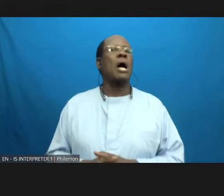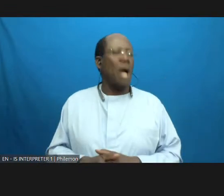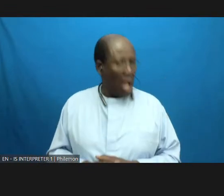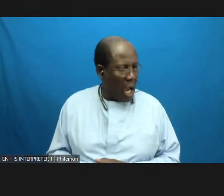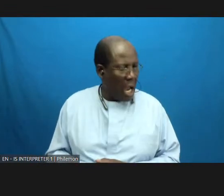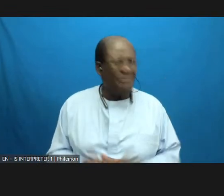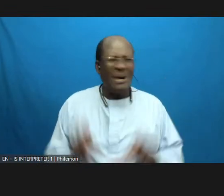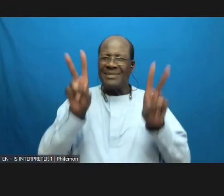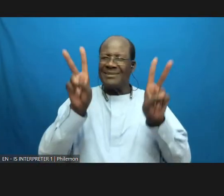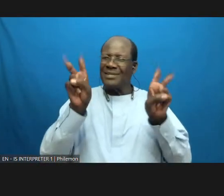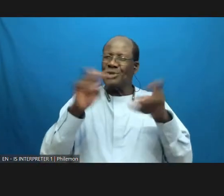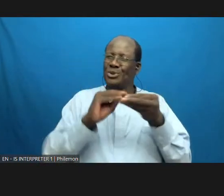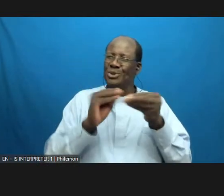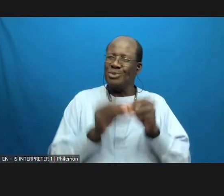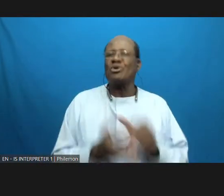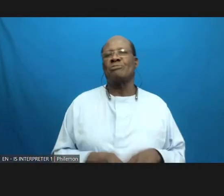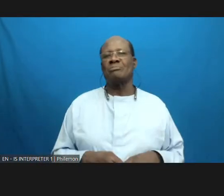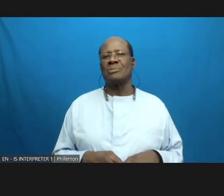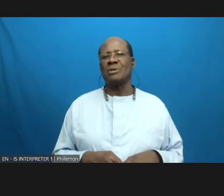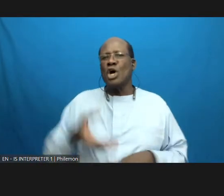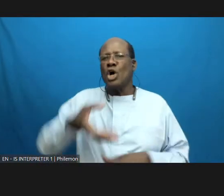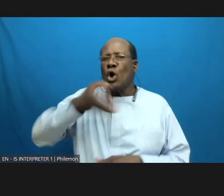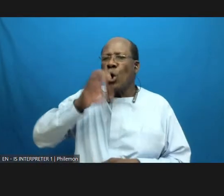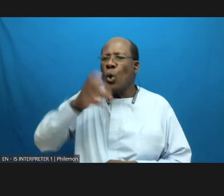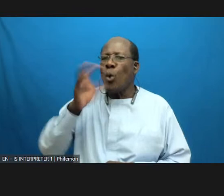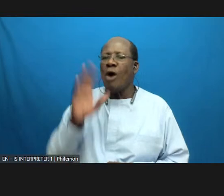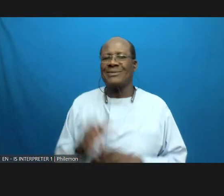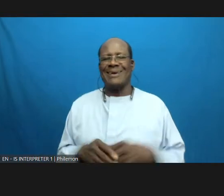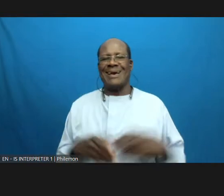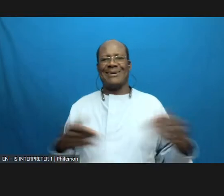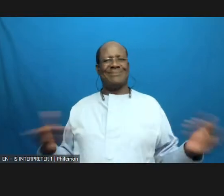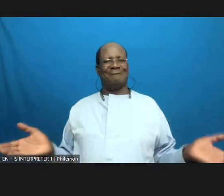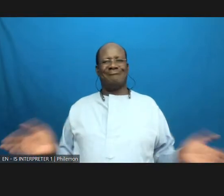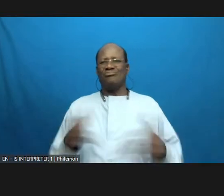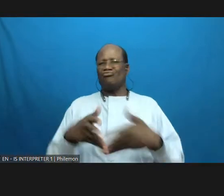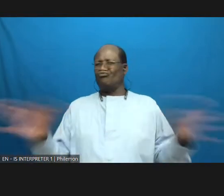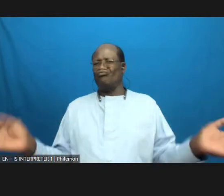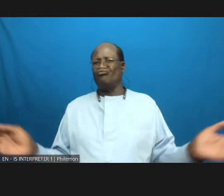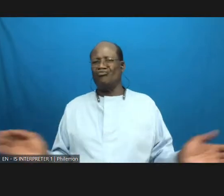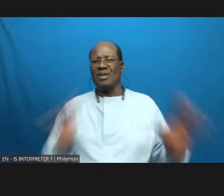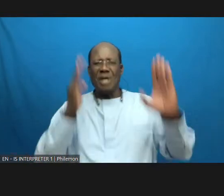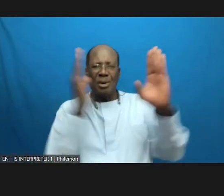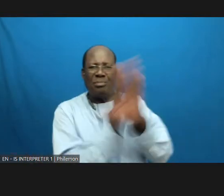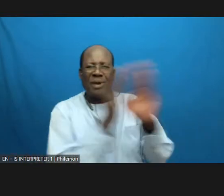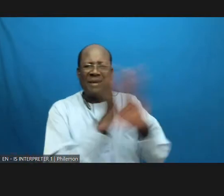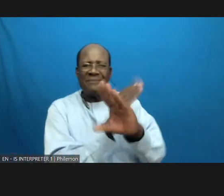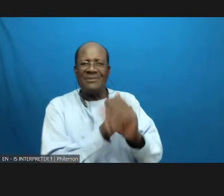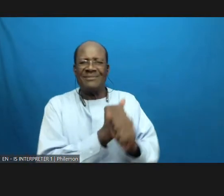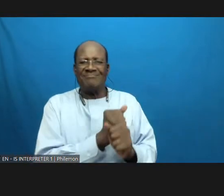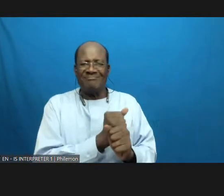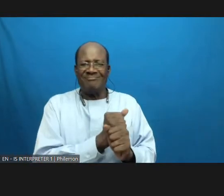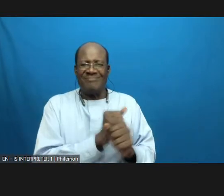it very inaccessible. So I would think that we put in our recommendations,